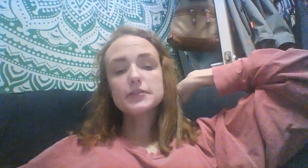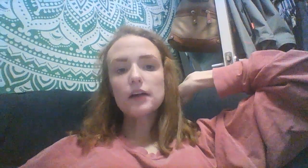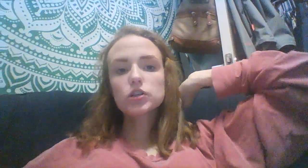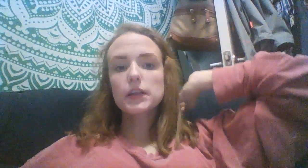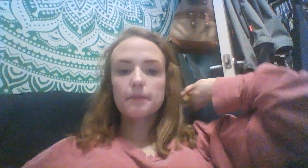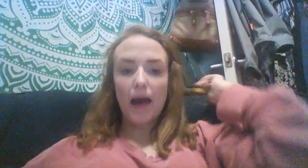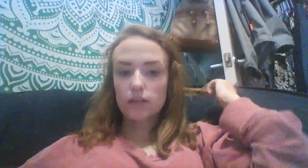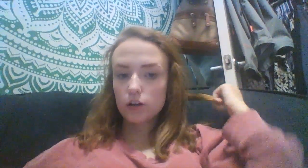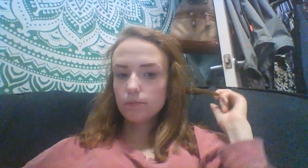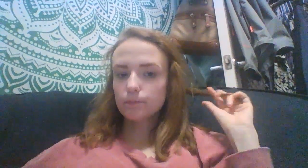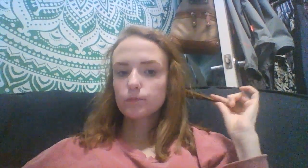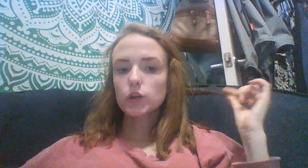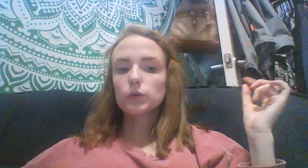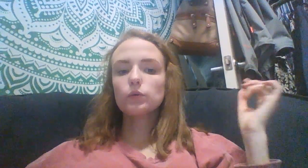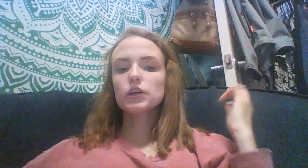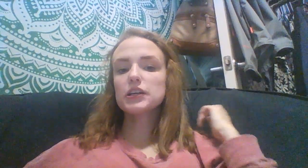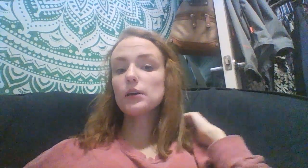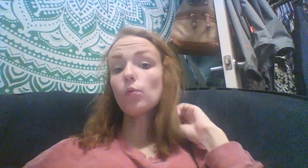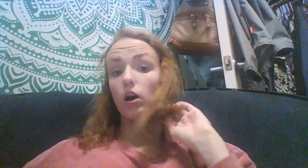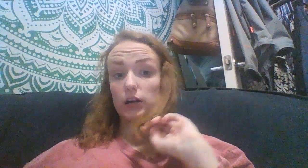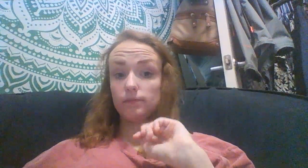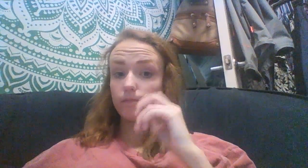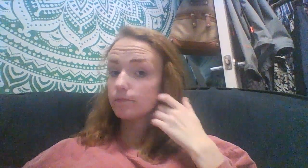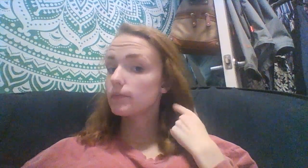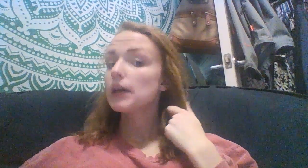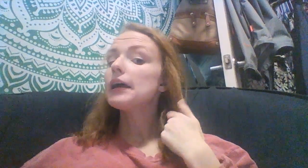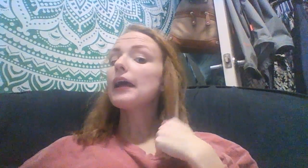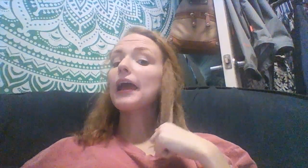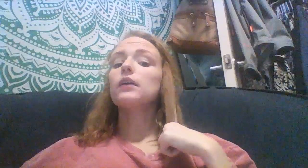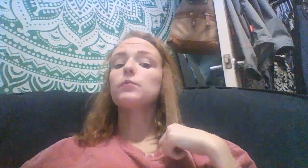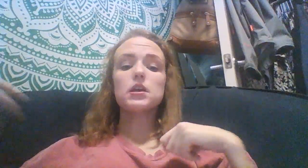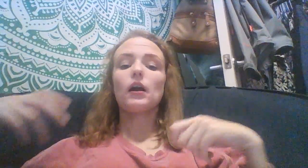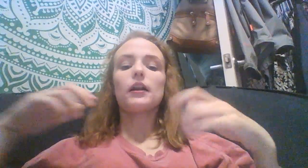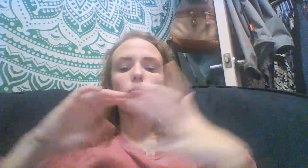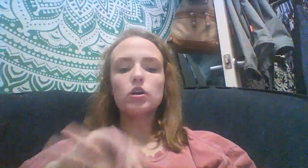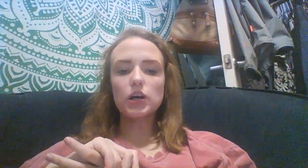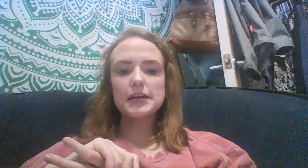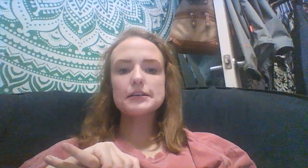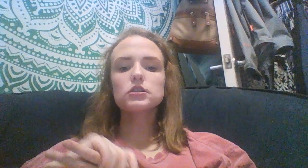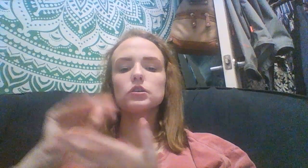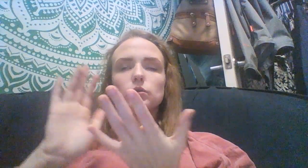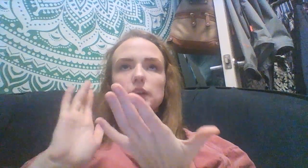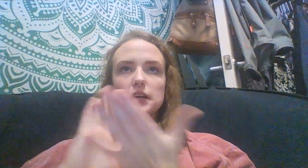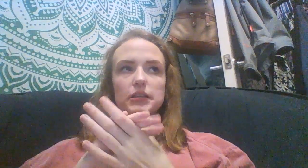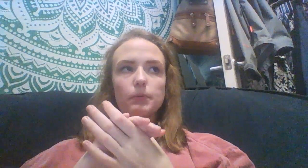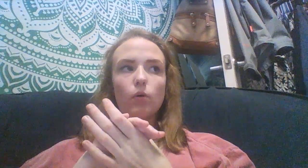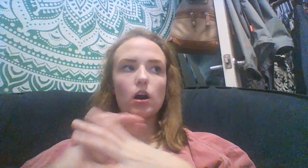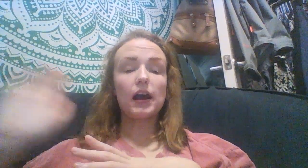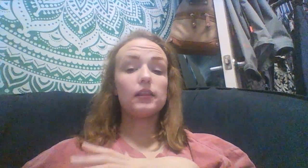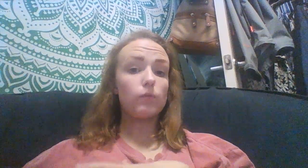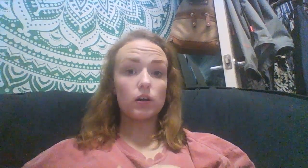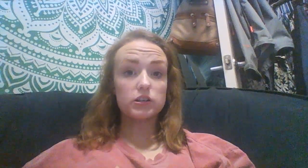down to the bathroom or to get water, and we either had to wash our hands or get a sip of water and then wheel ourselves